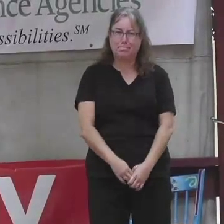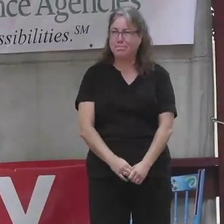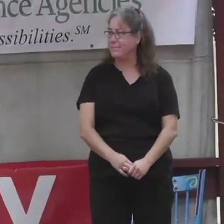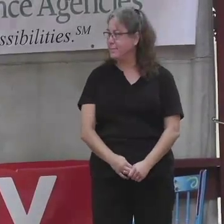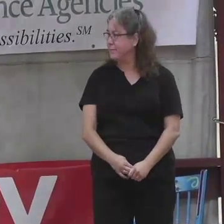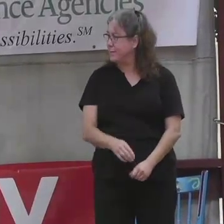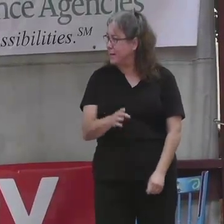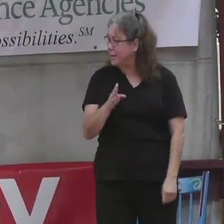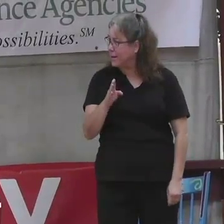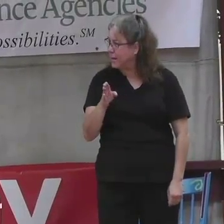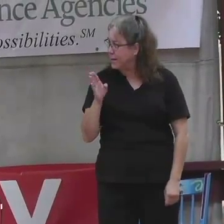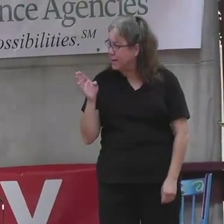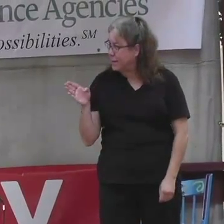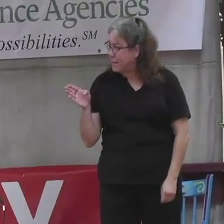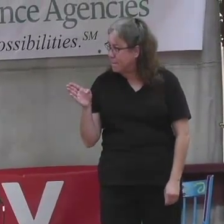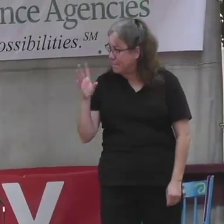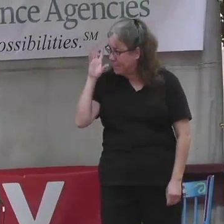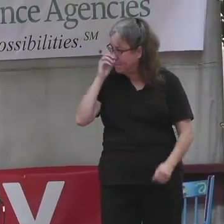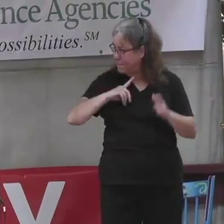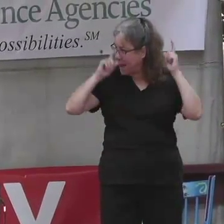Yes.